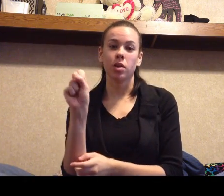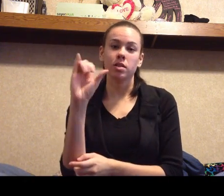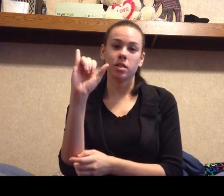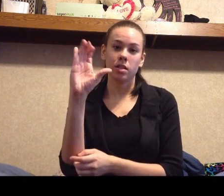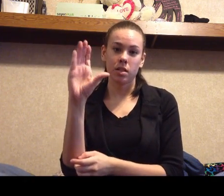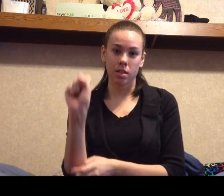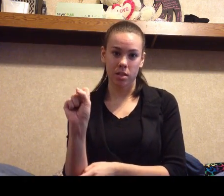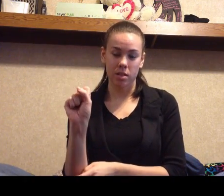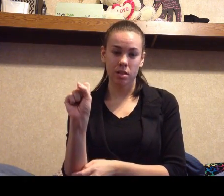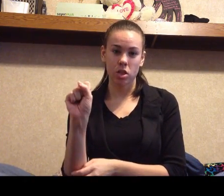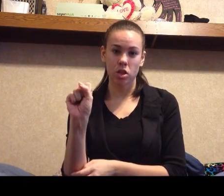Immigration Services,